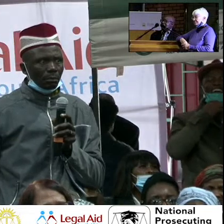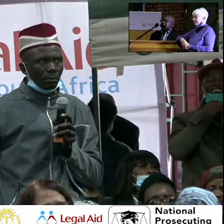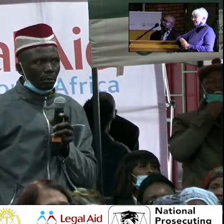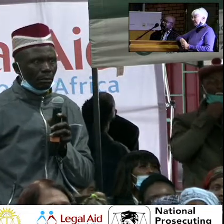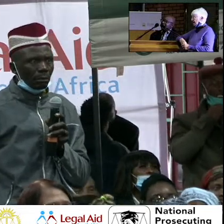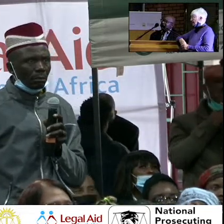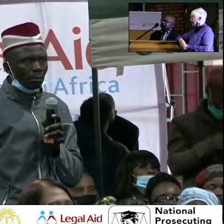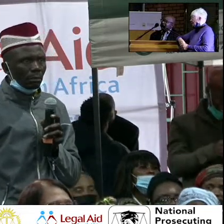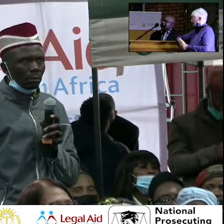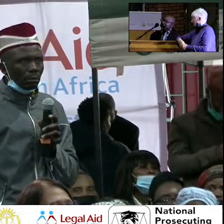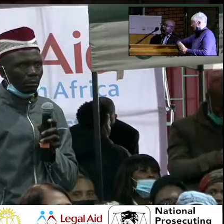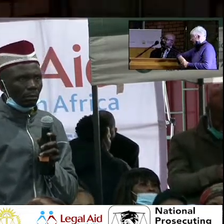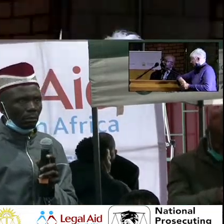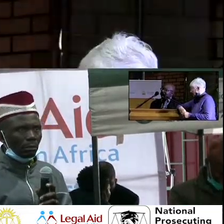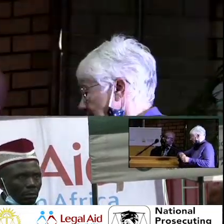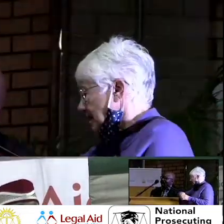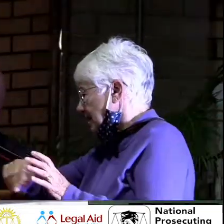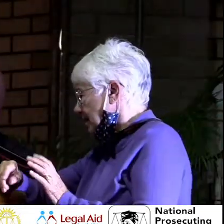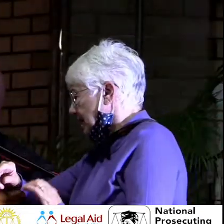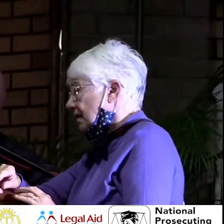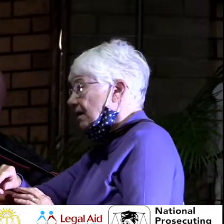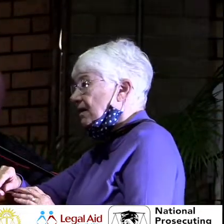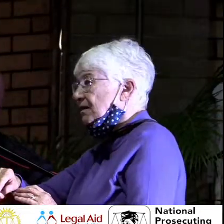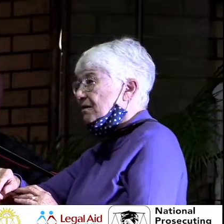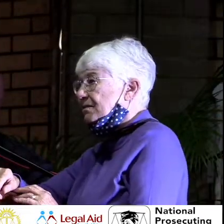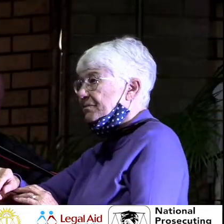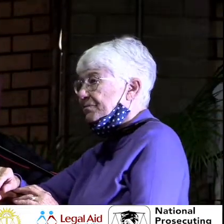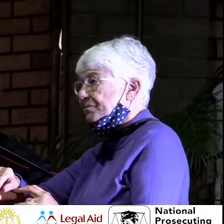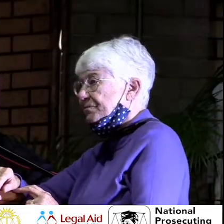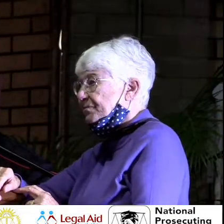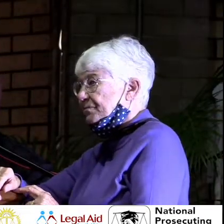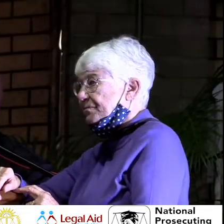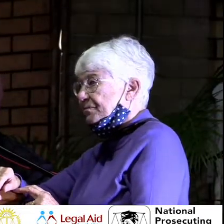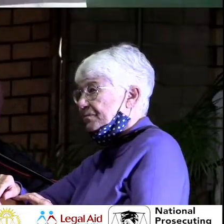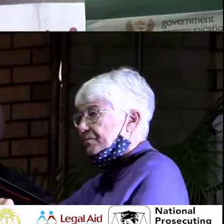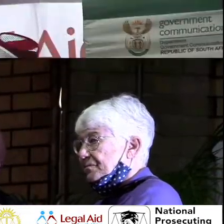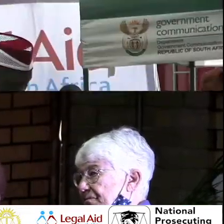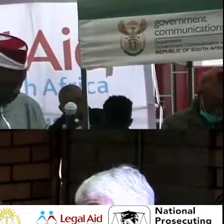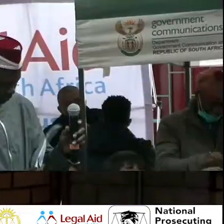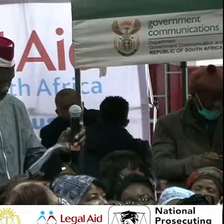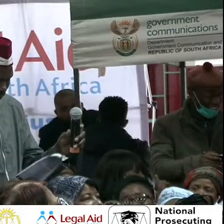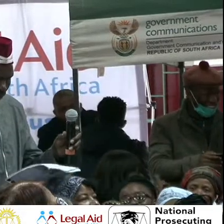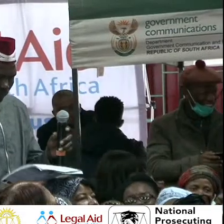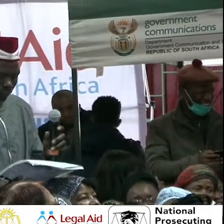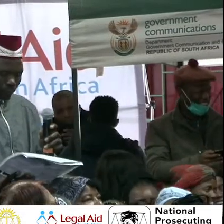All right, can you then finalize? Lastly,